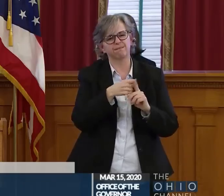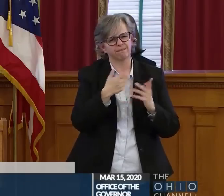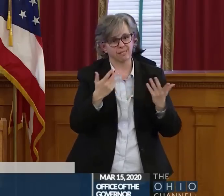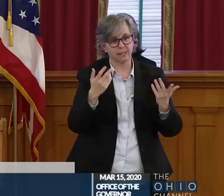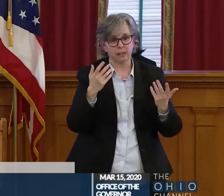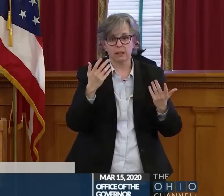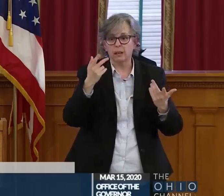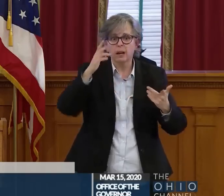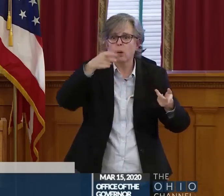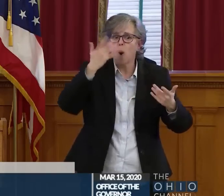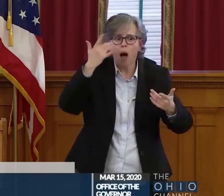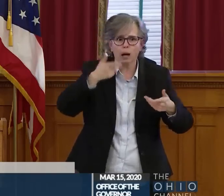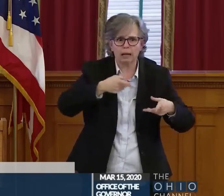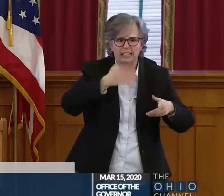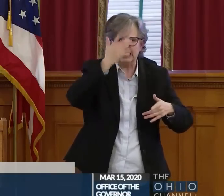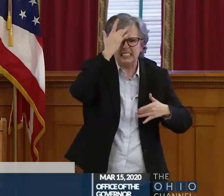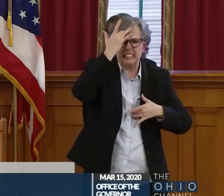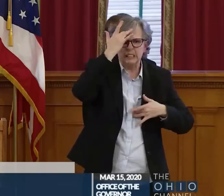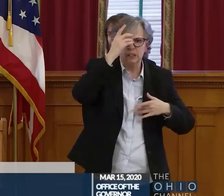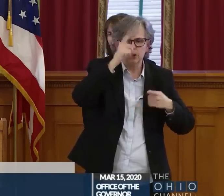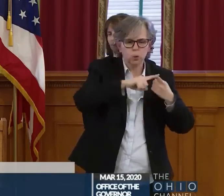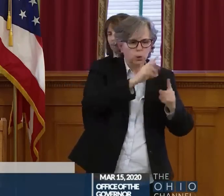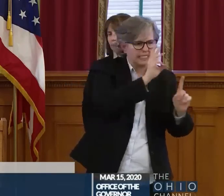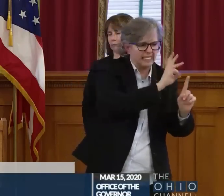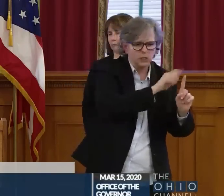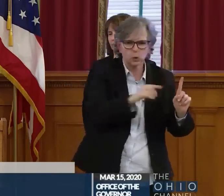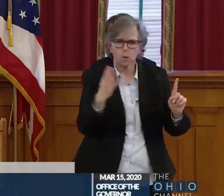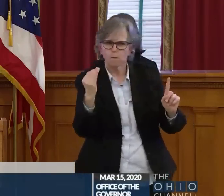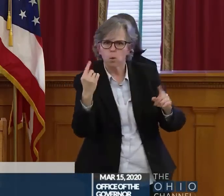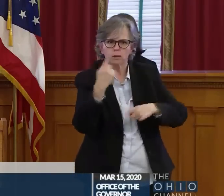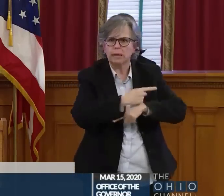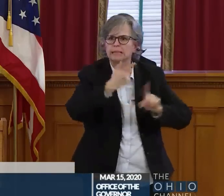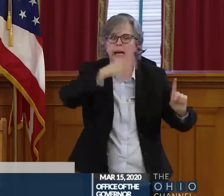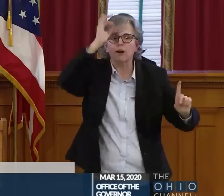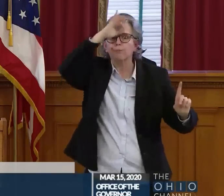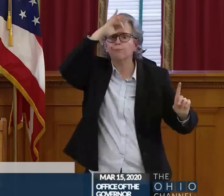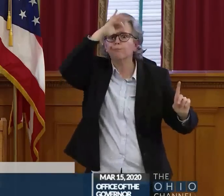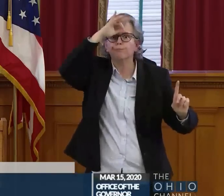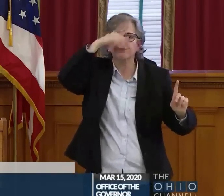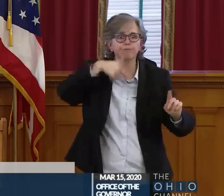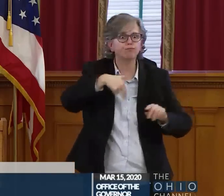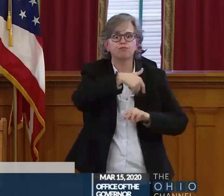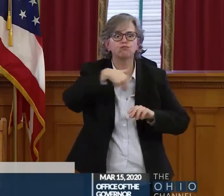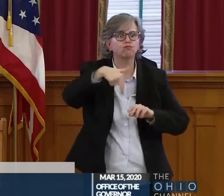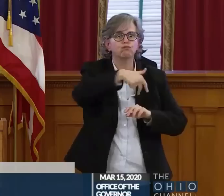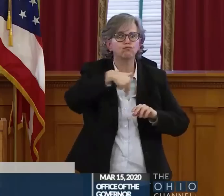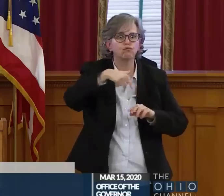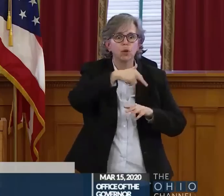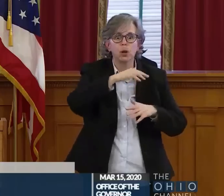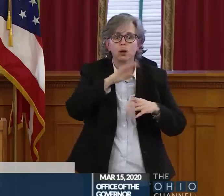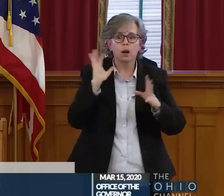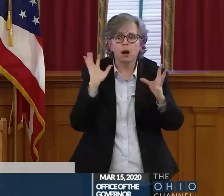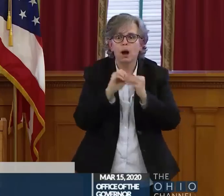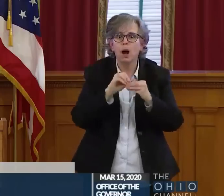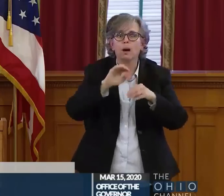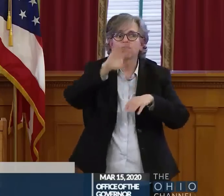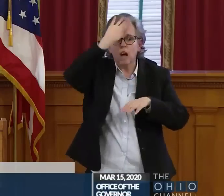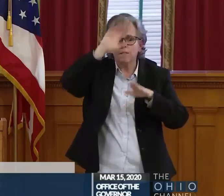asymptomatic 6 to 14 days. That means that entire house of firefighters has been exposed and might need to stay